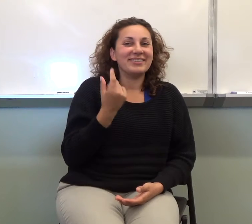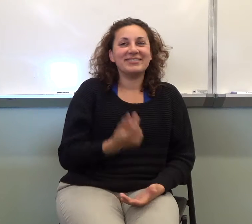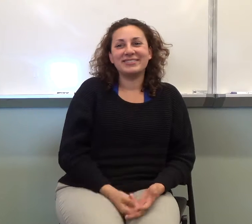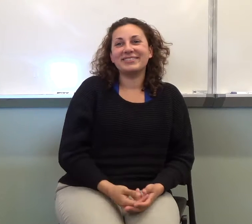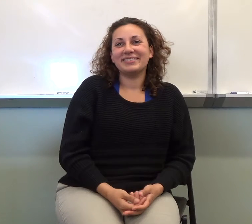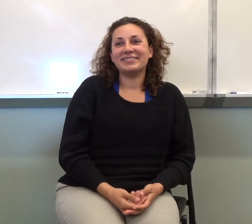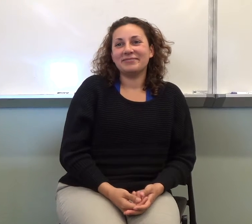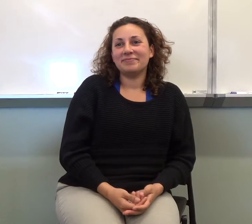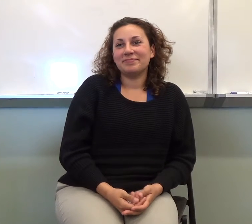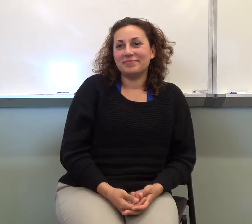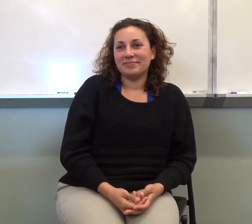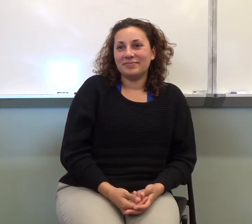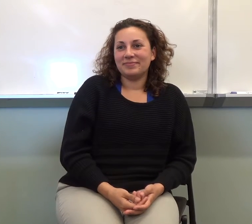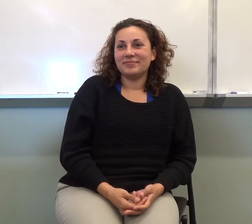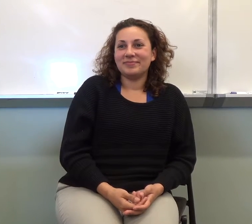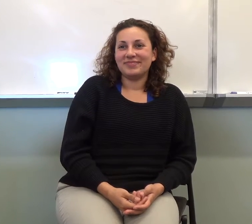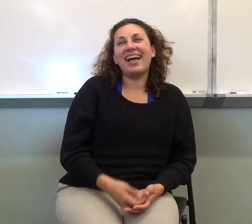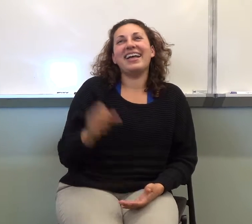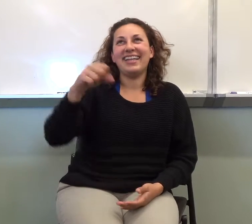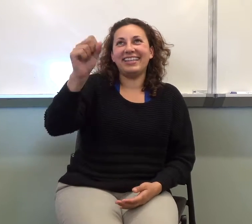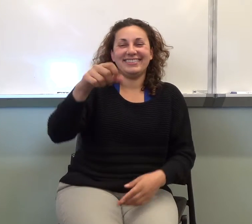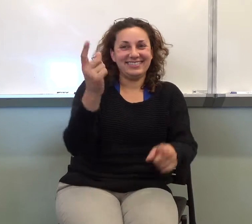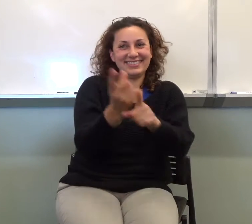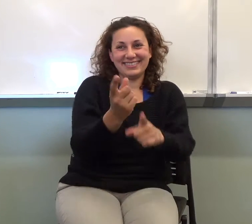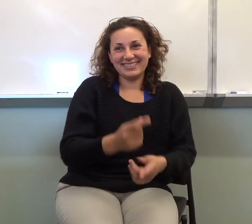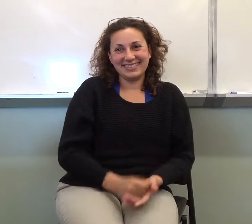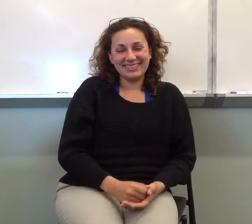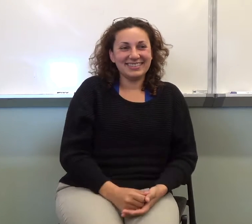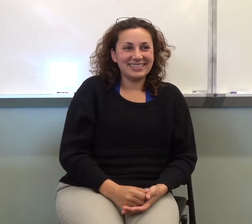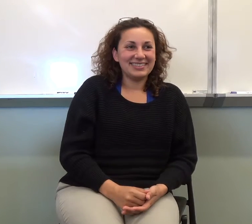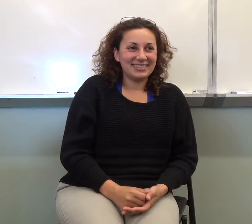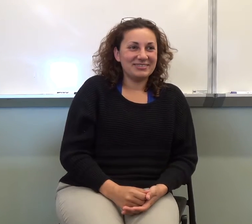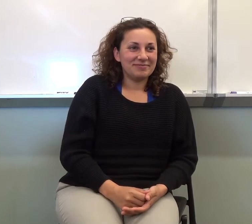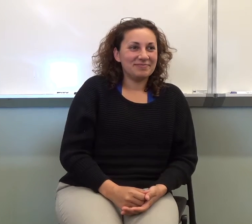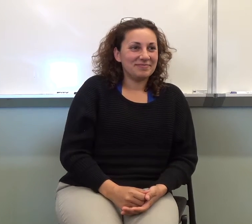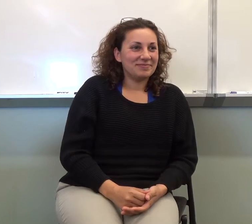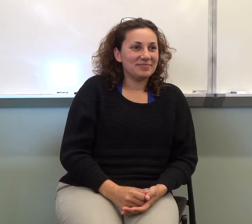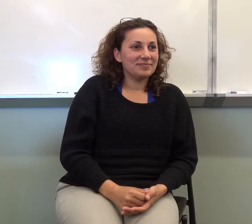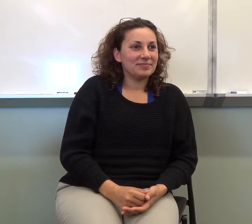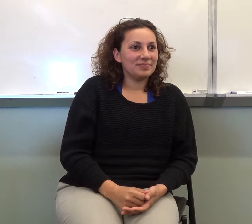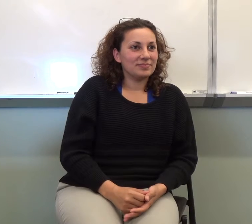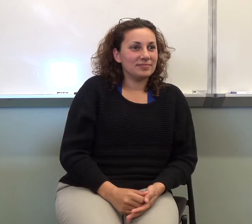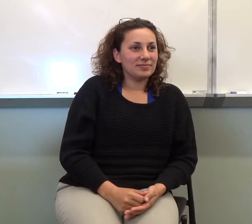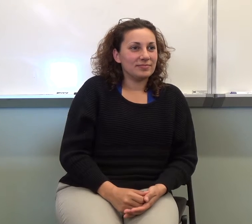freshman. And that would give you, again, dividing, that's going to give you a 3 over 11.